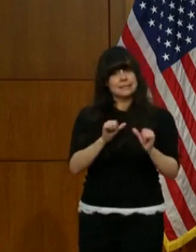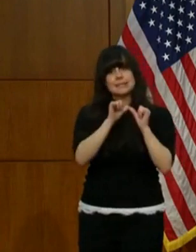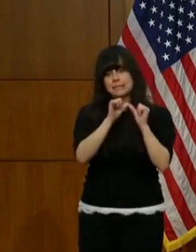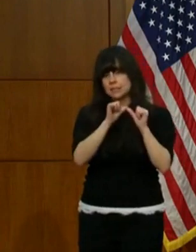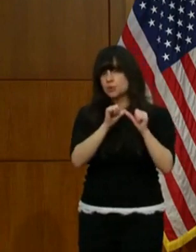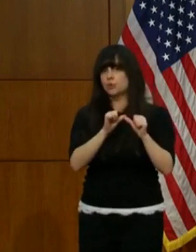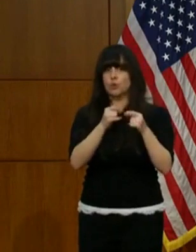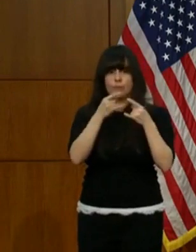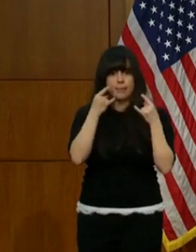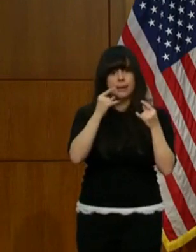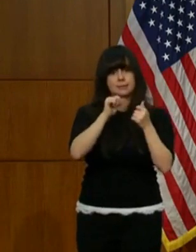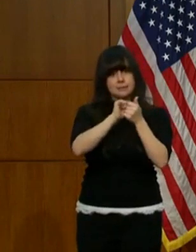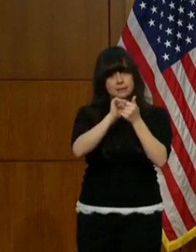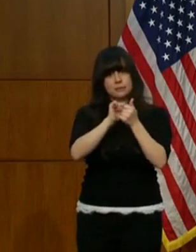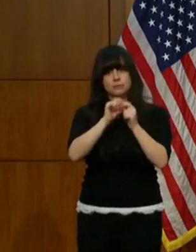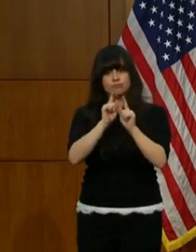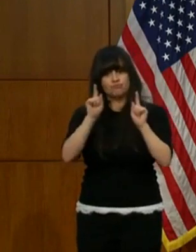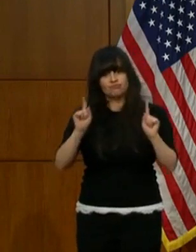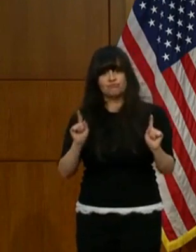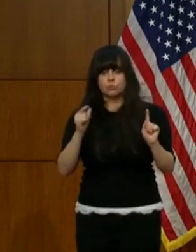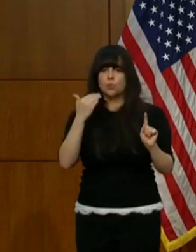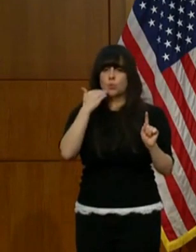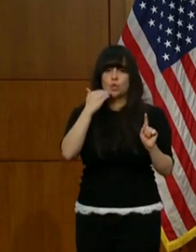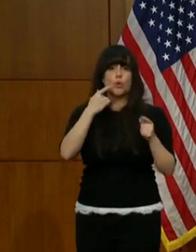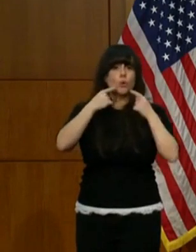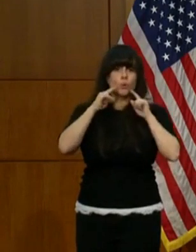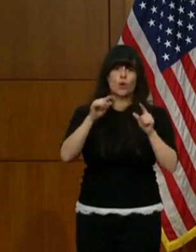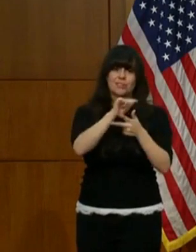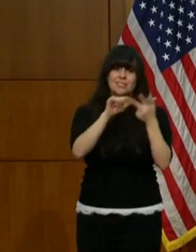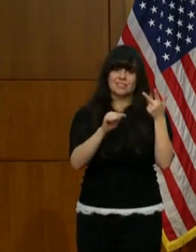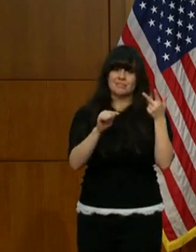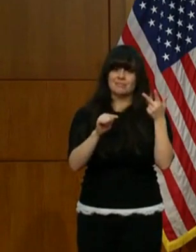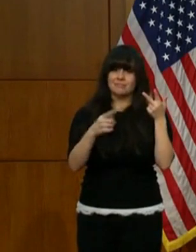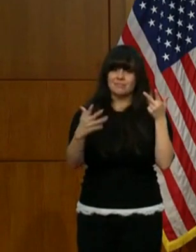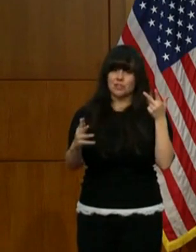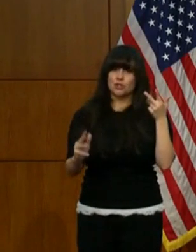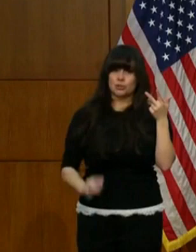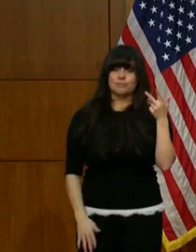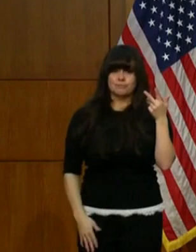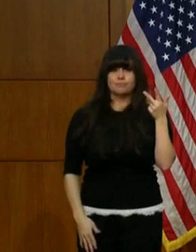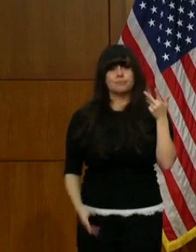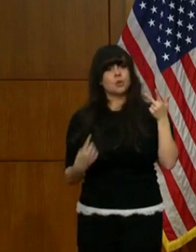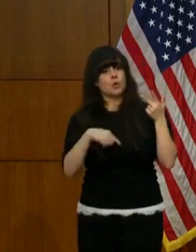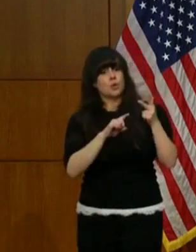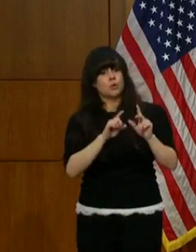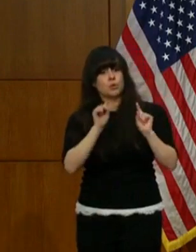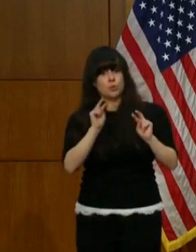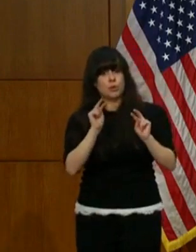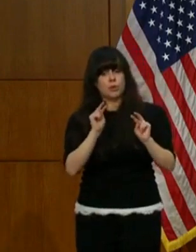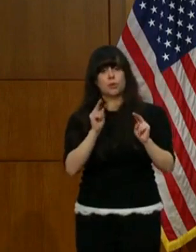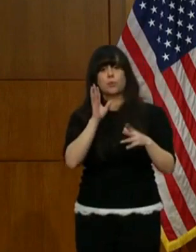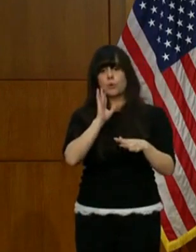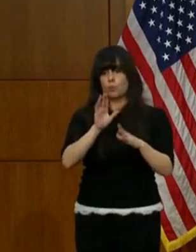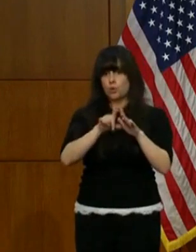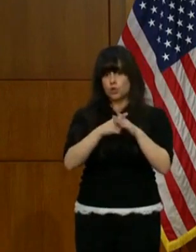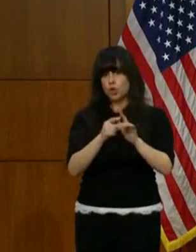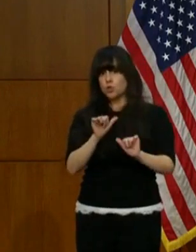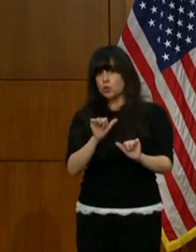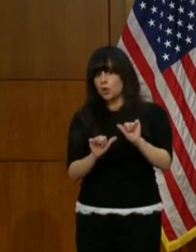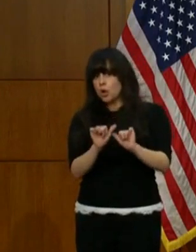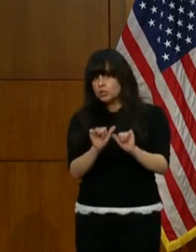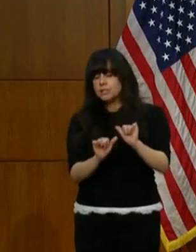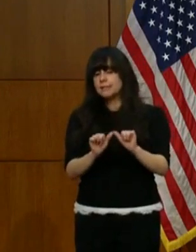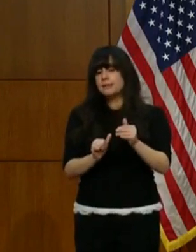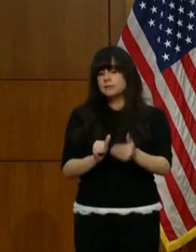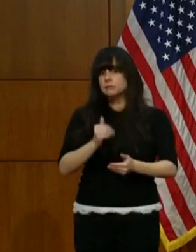work. As we look at all of the measures that are in place, we're going to take a deliberate, cautious,